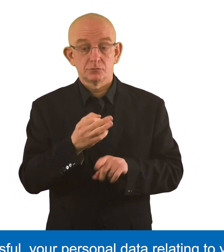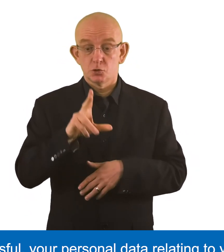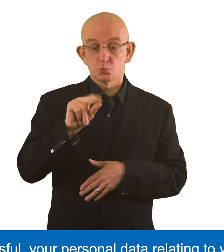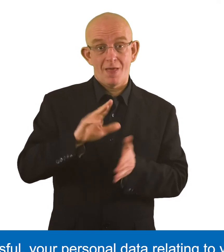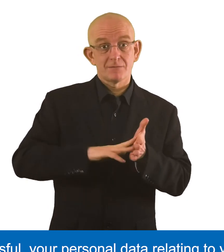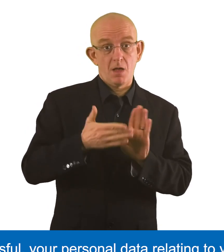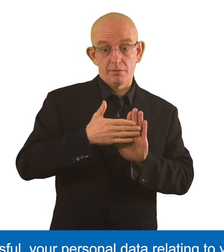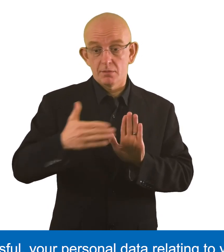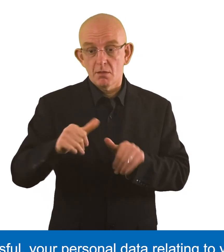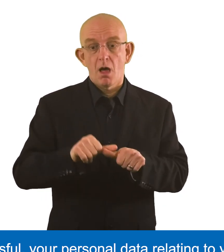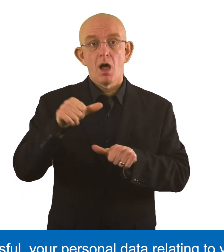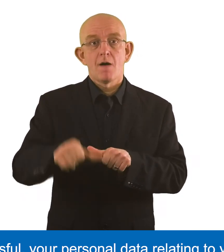months.